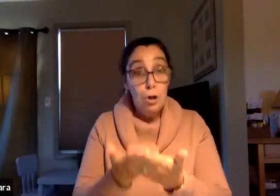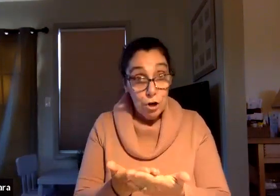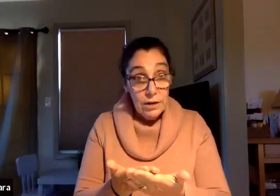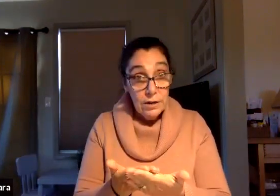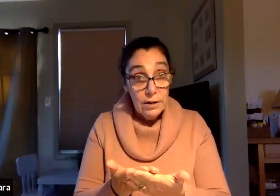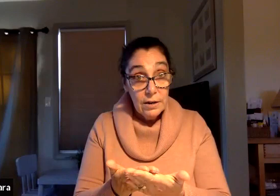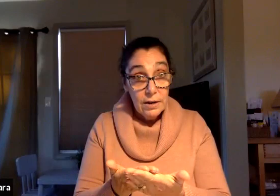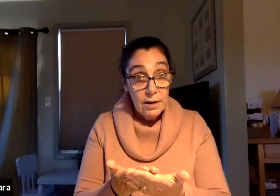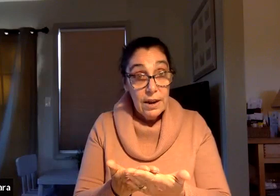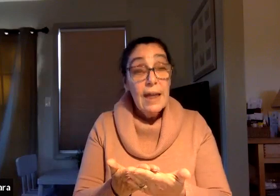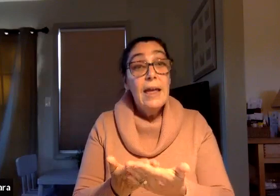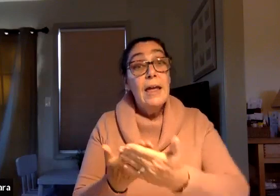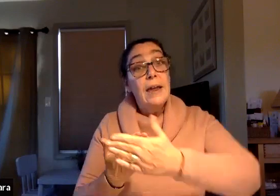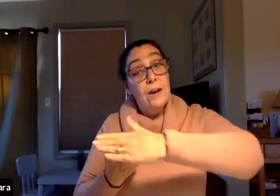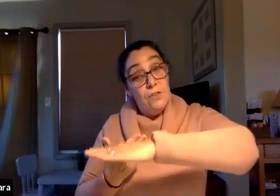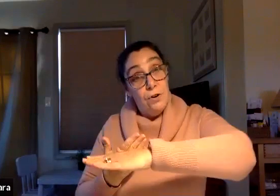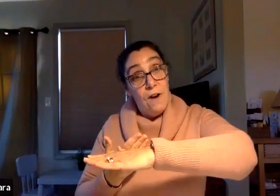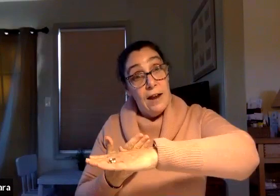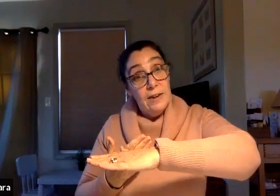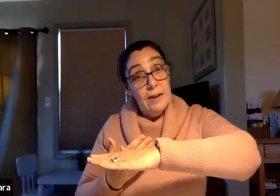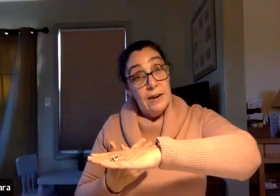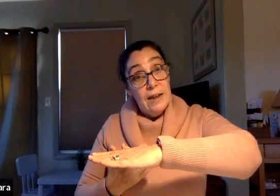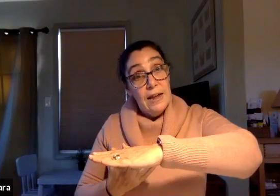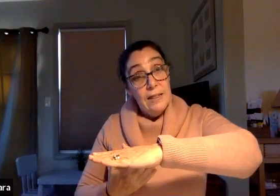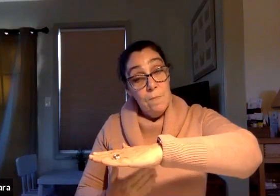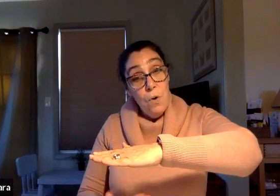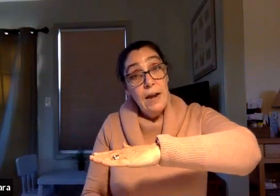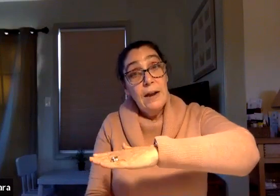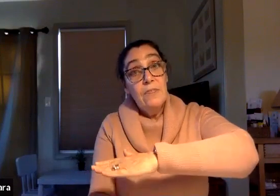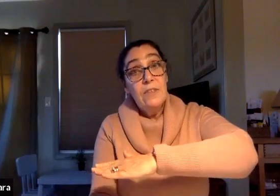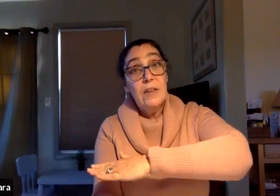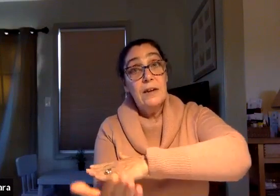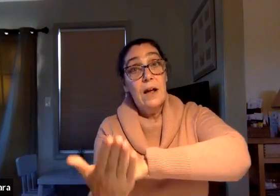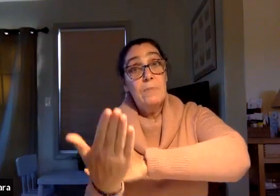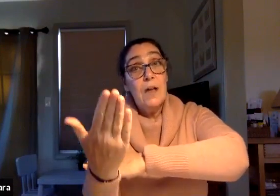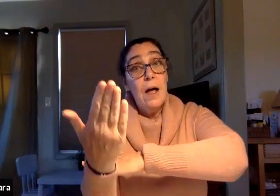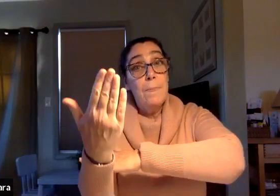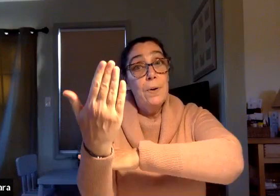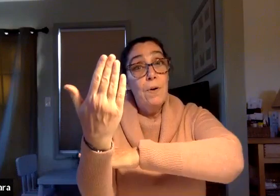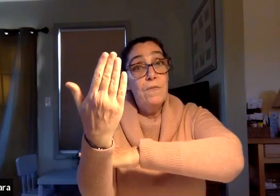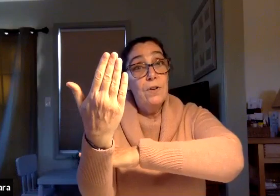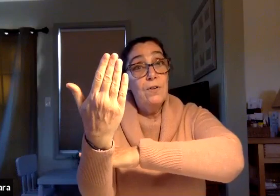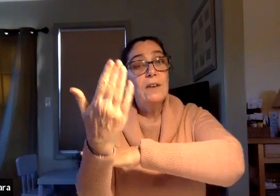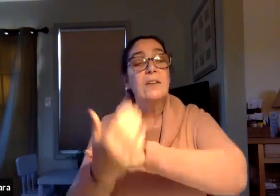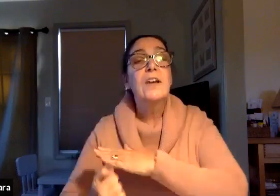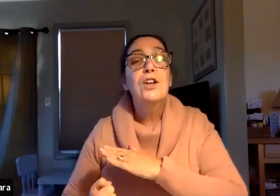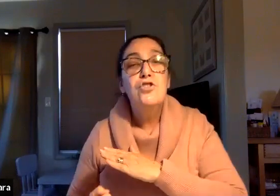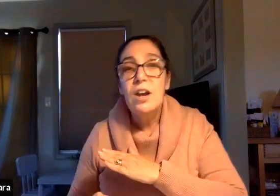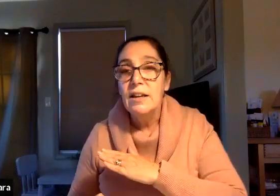Good. Here's the horizon. In the morning, the sun comes up over the horizon, gently,